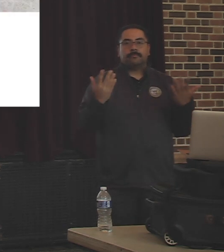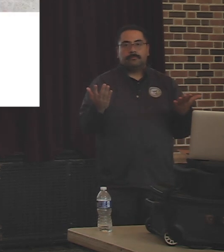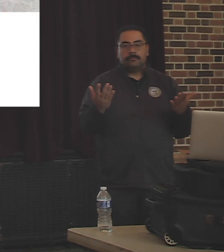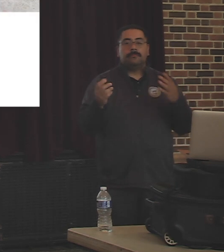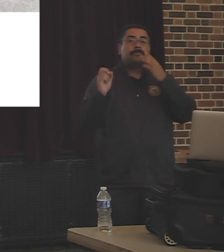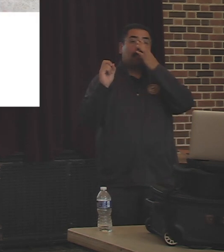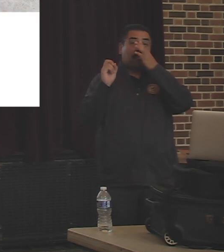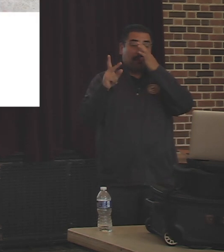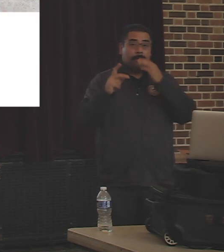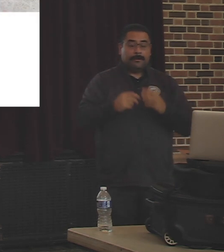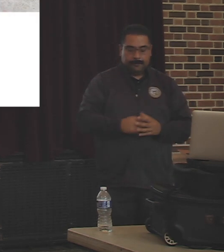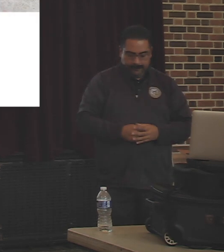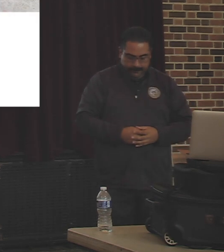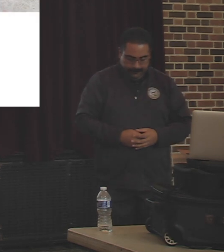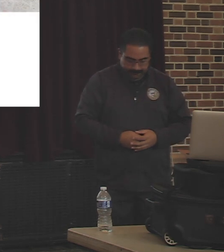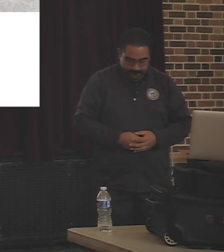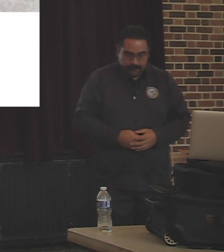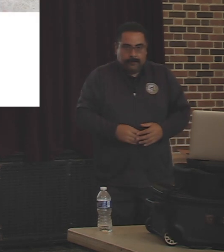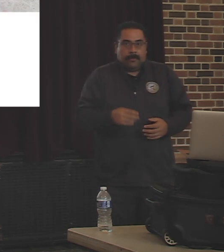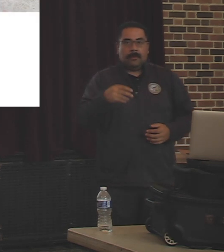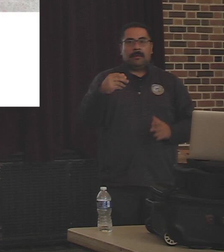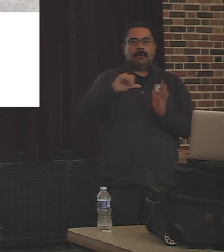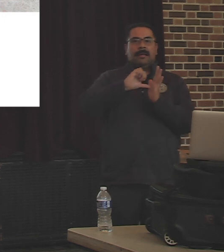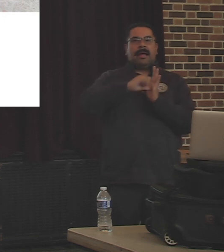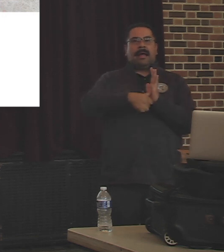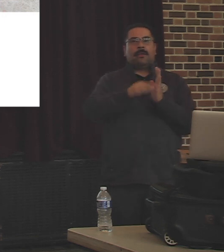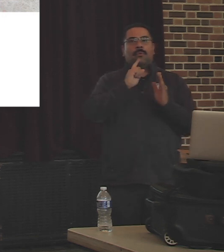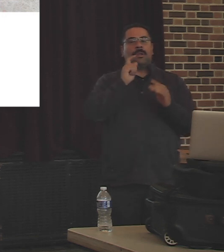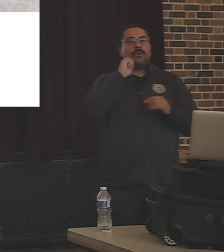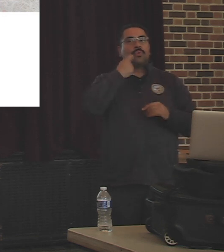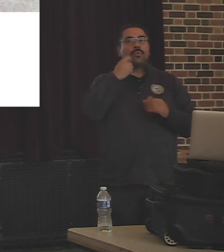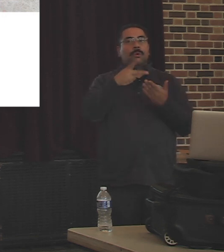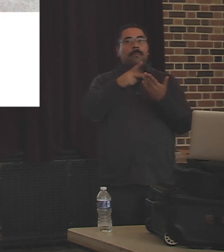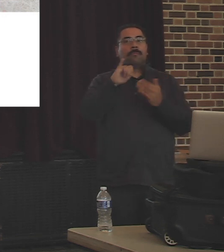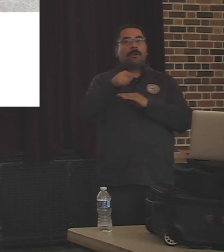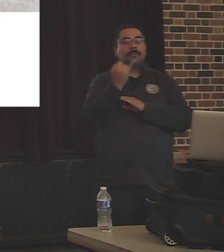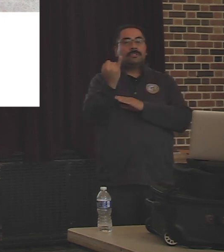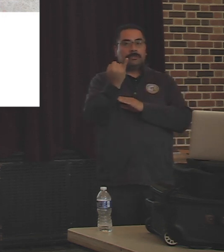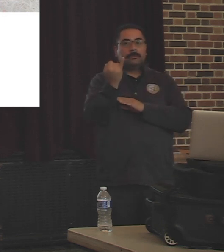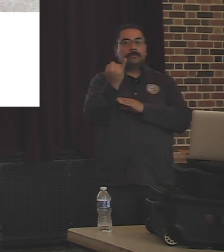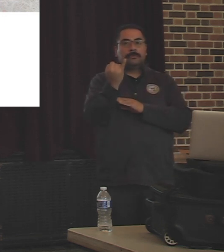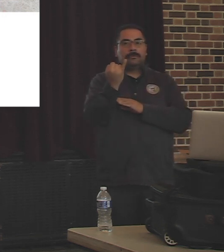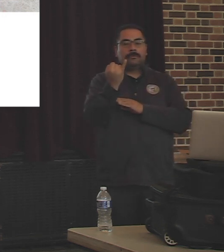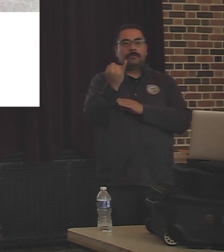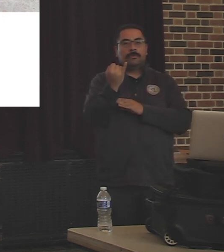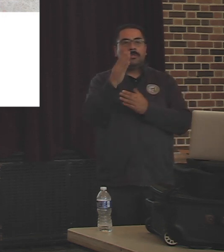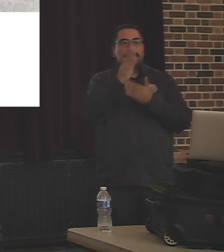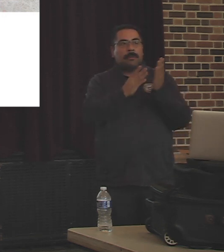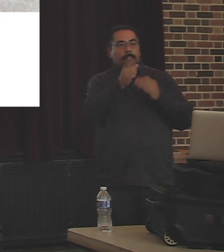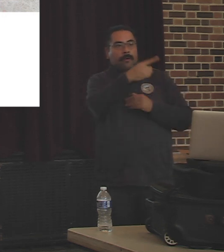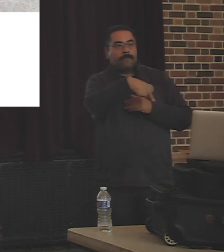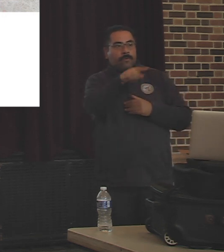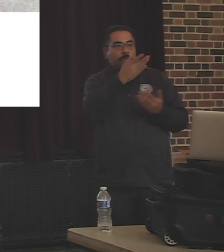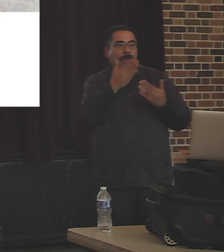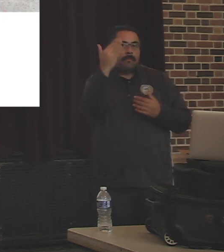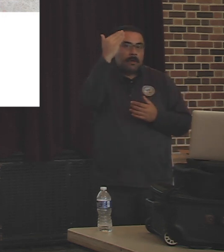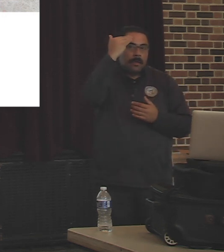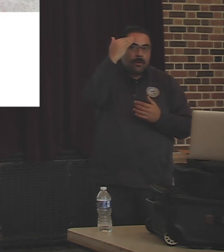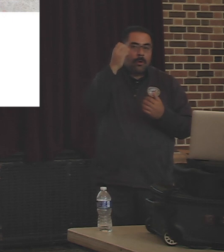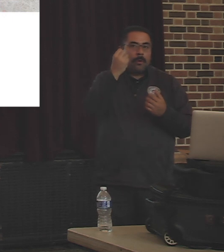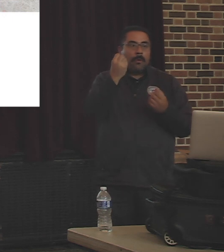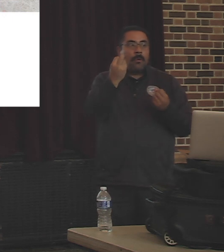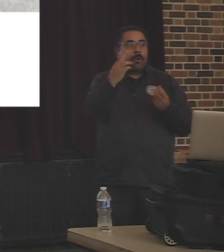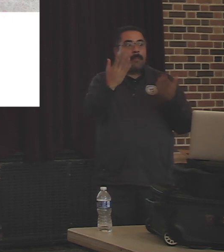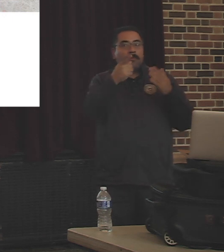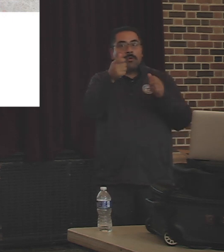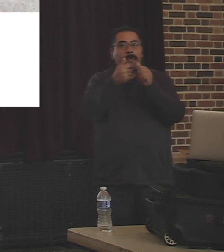Okay, so highlight a really cool project that some of you may have heard about or many of you have been